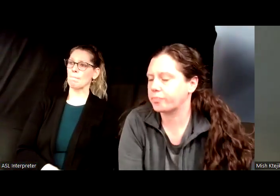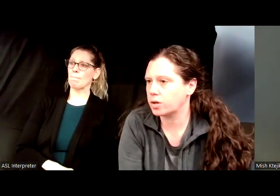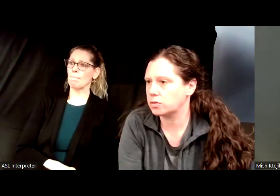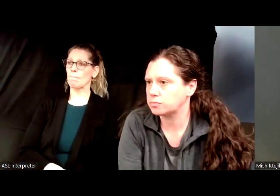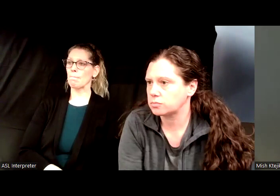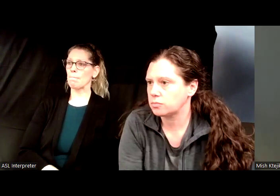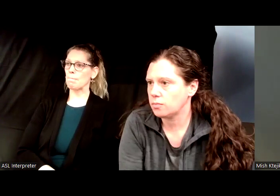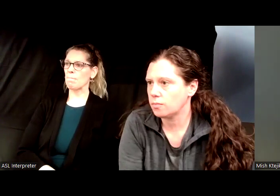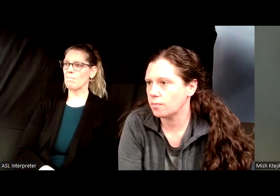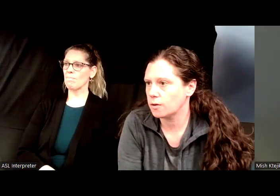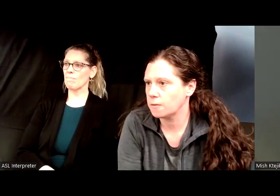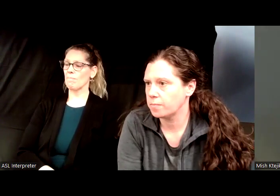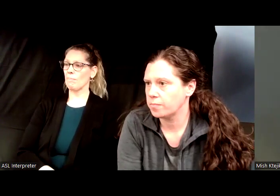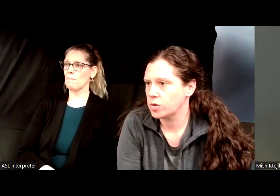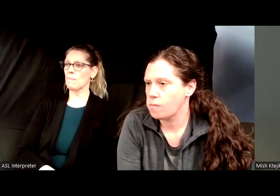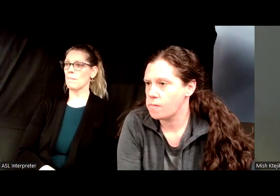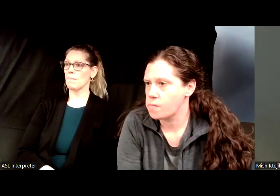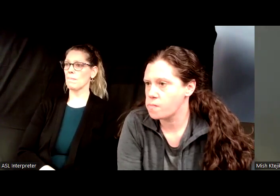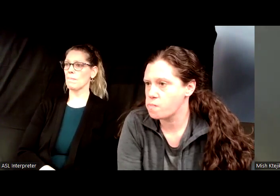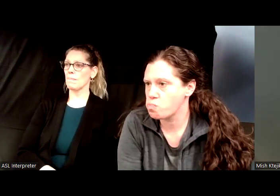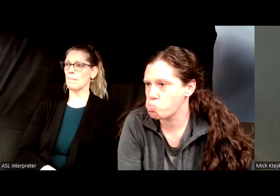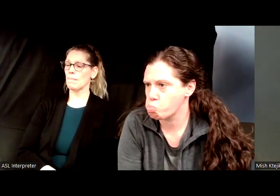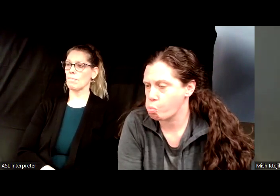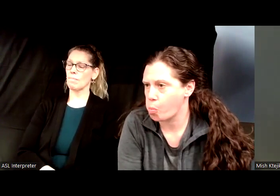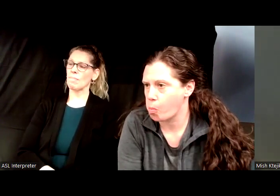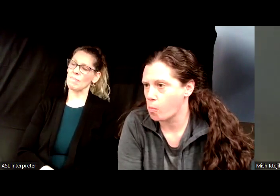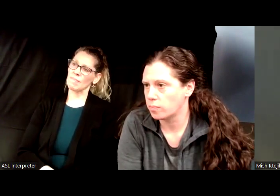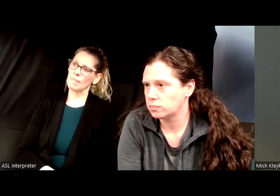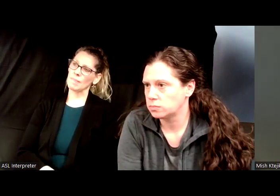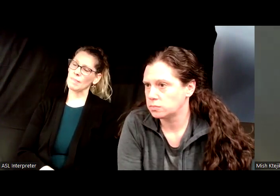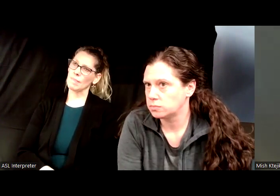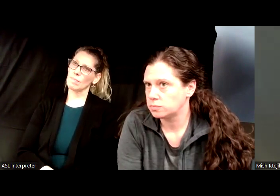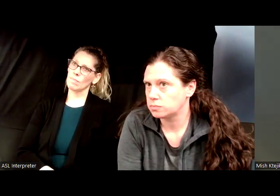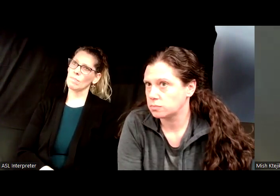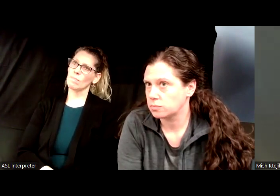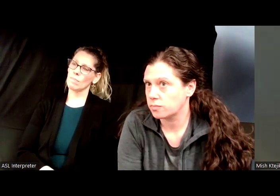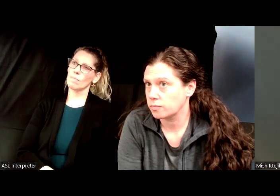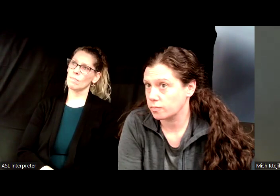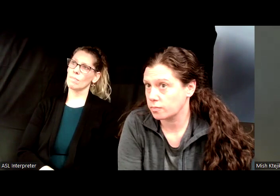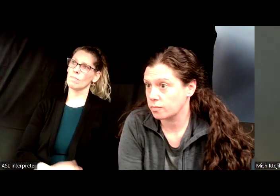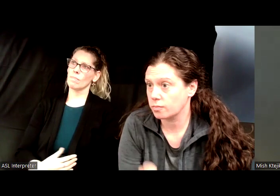we can't change that word. It's already written into the law. So may is fine.